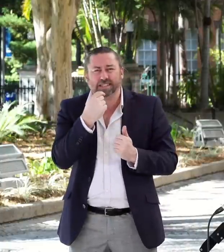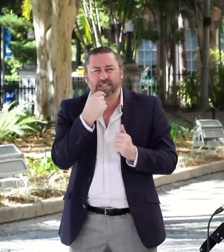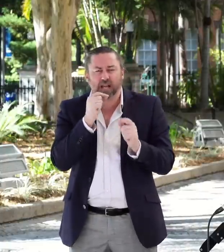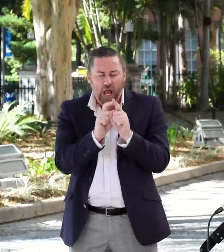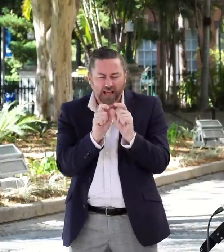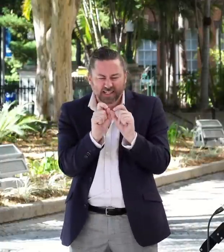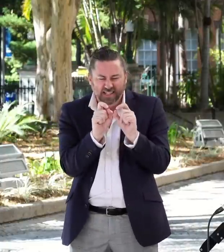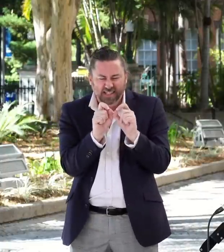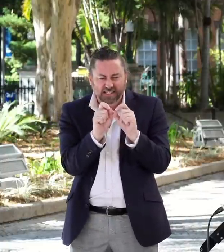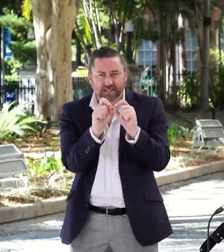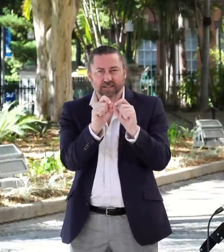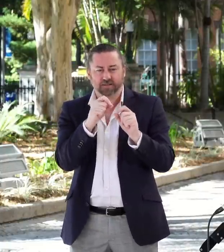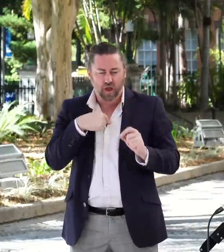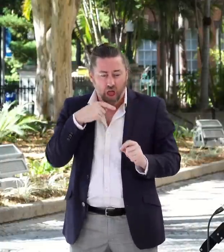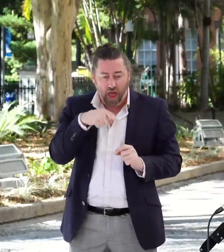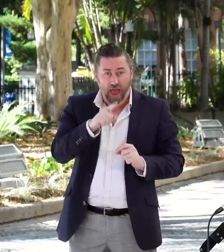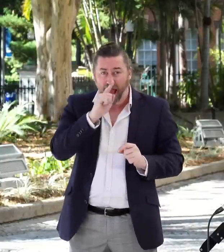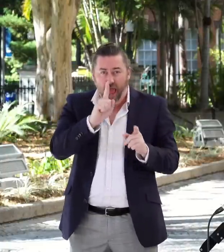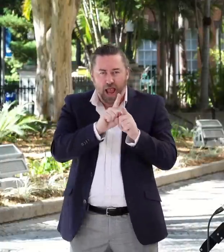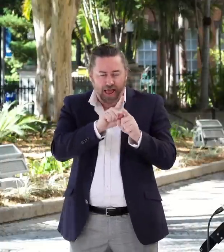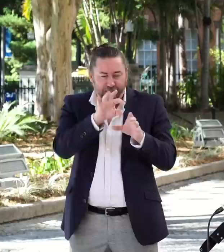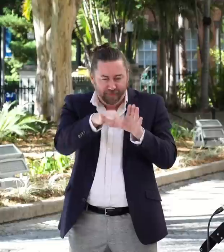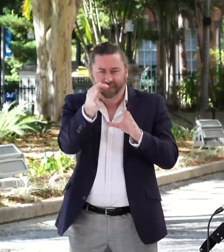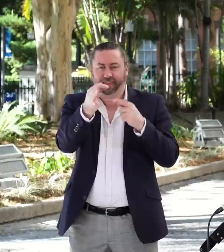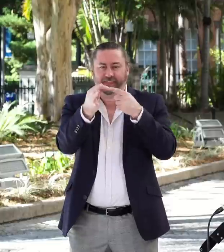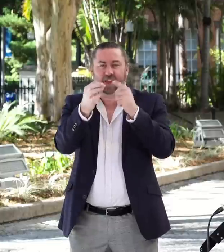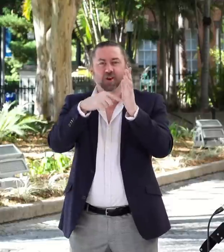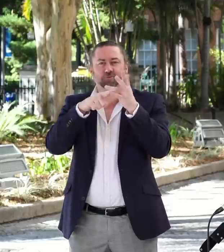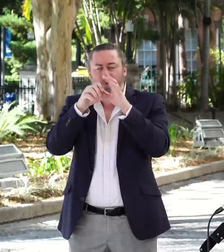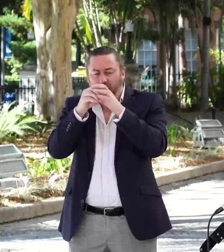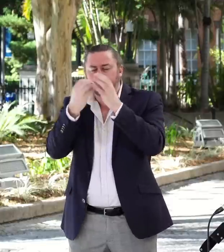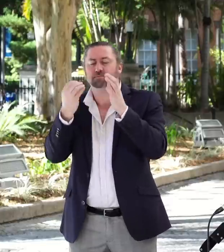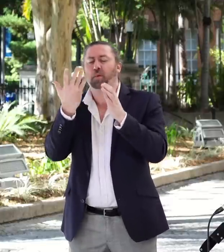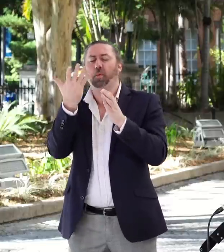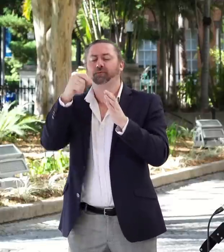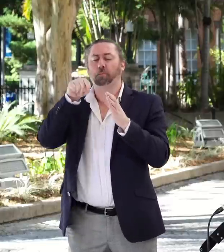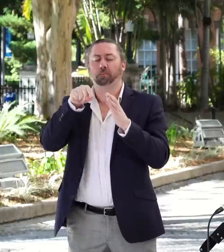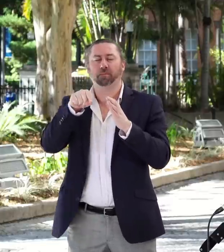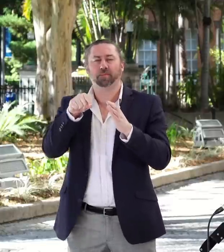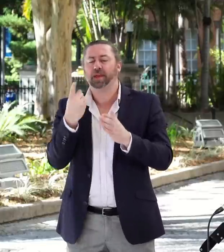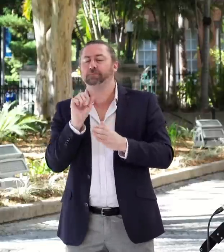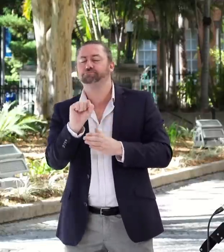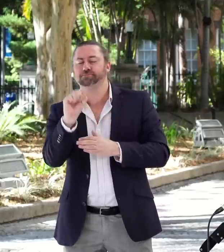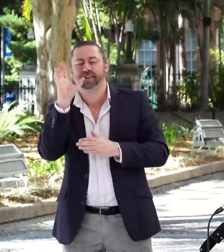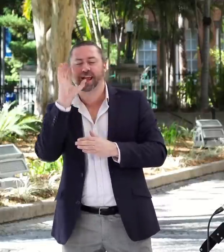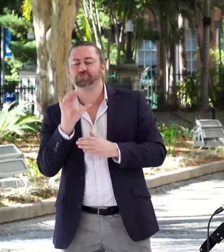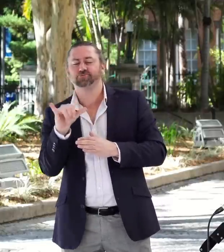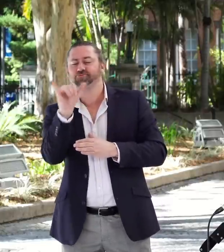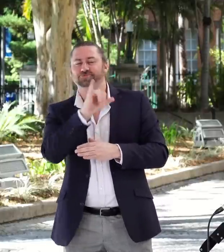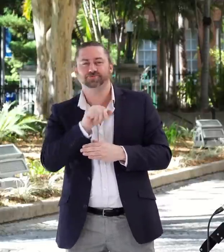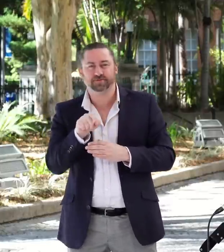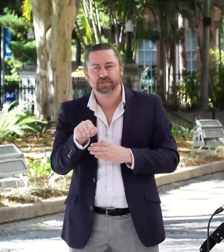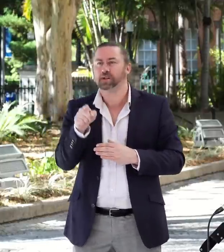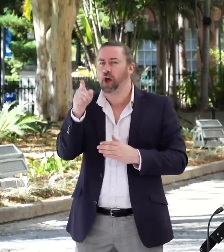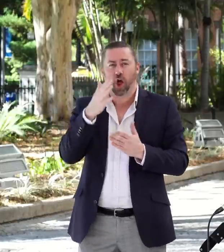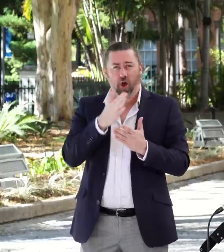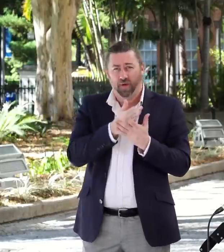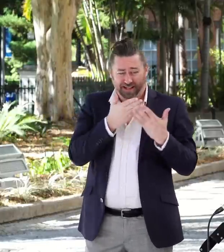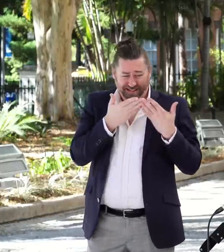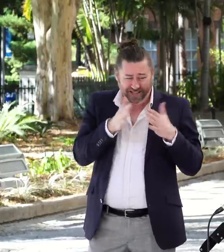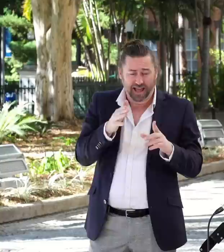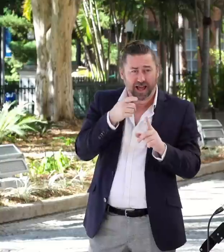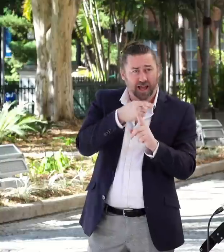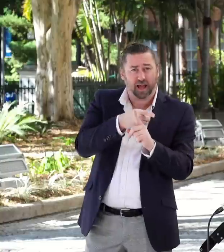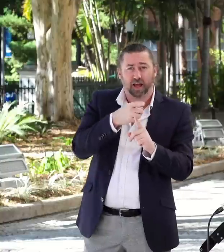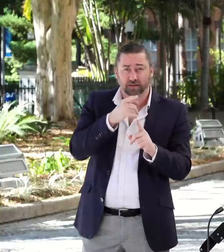we couldn't even do genome sequencing on it. So that suggests that he was very, very early in his disease,